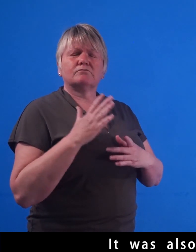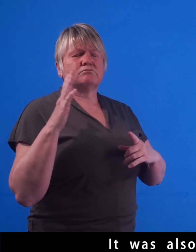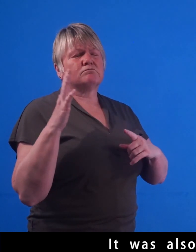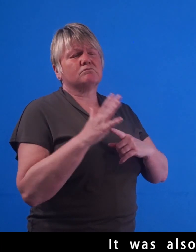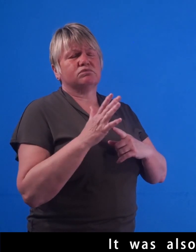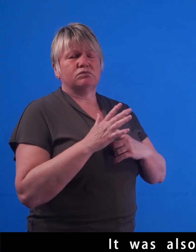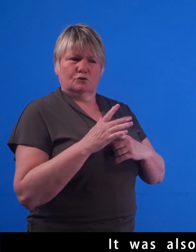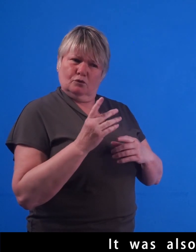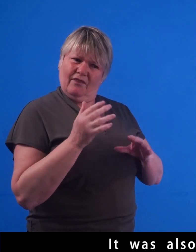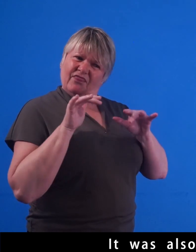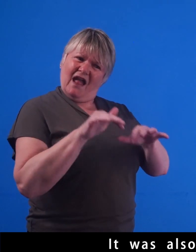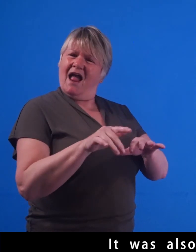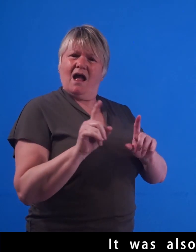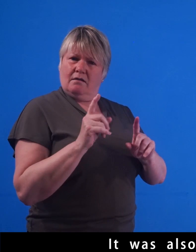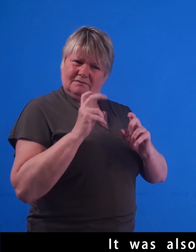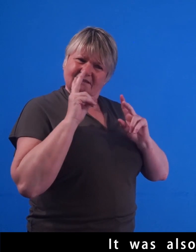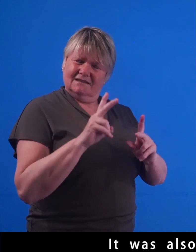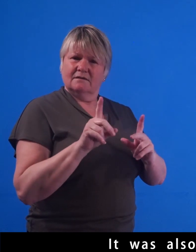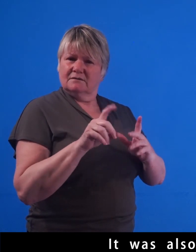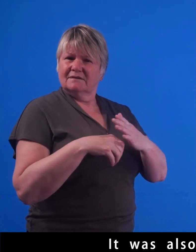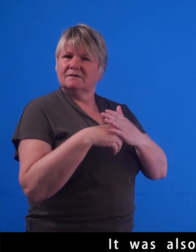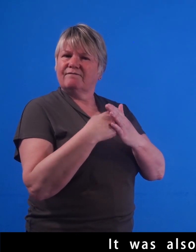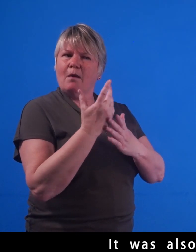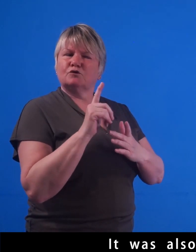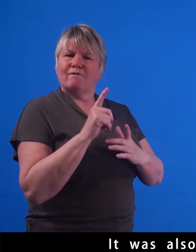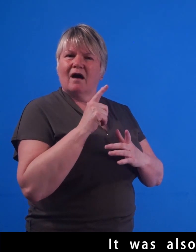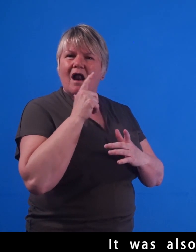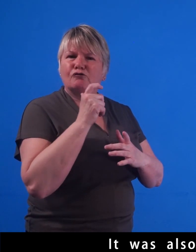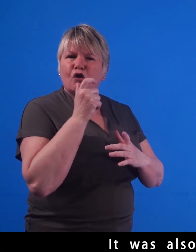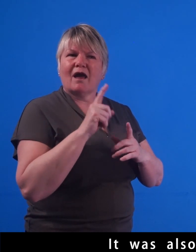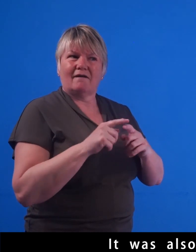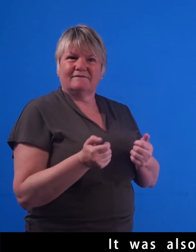It was also vital to include the development of electronic and video games,